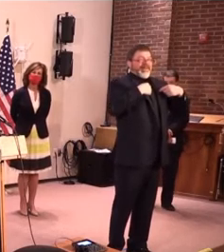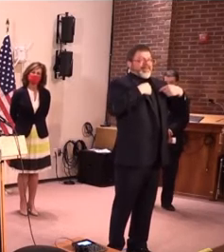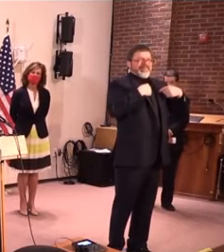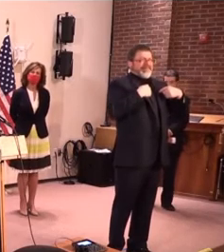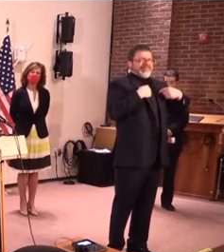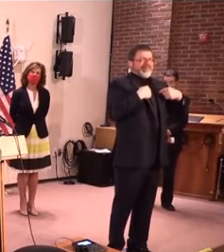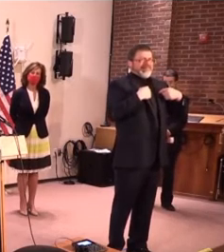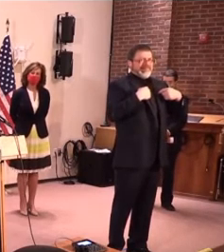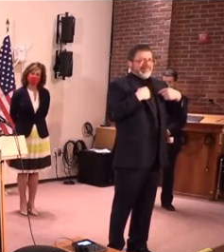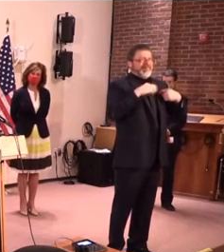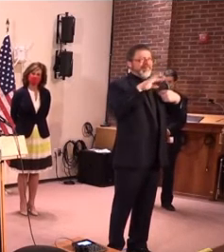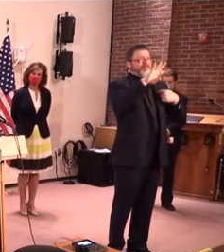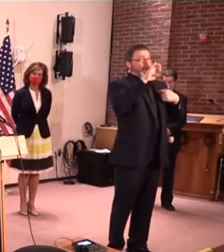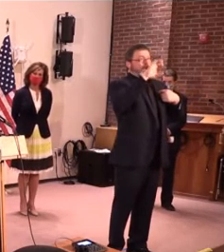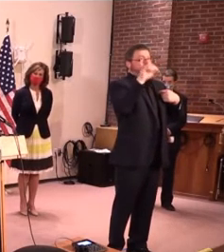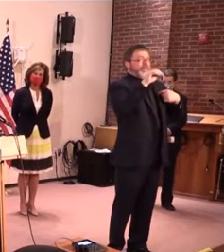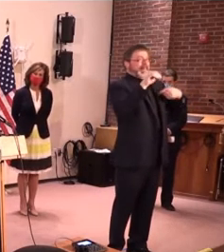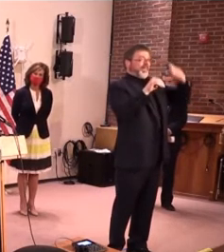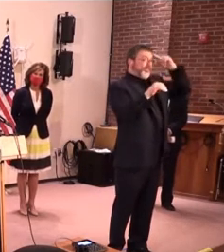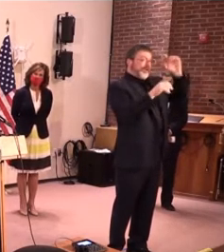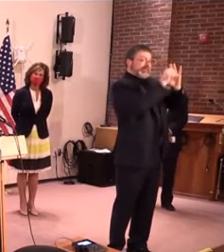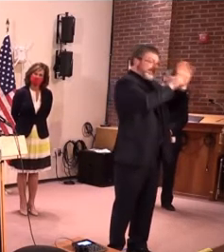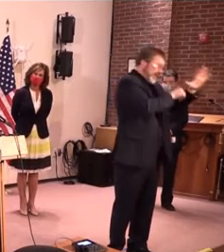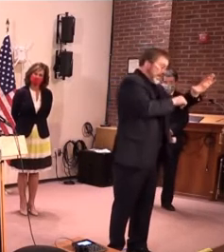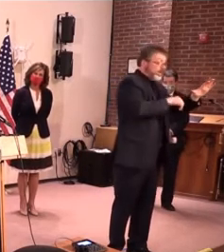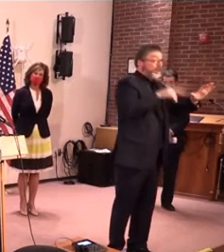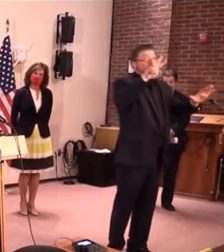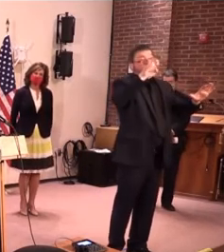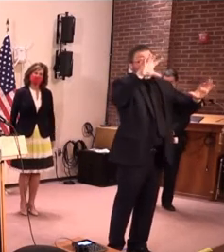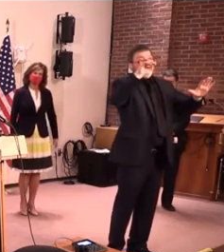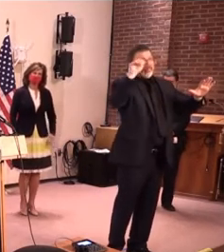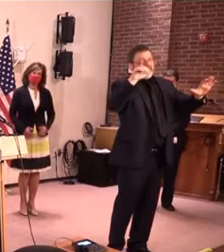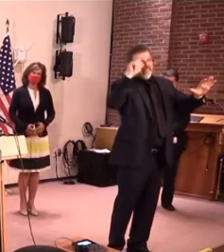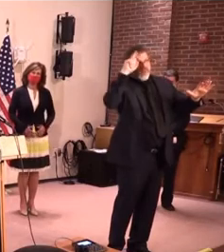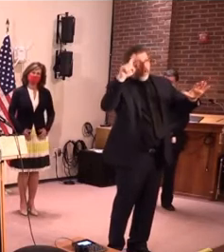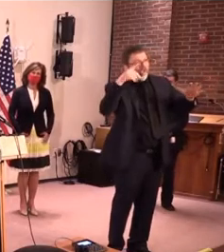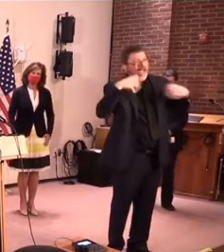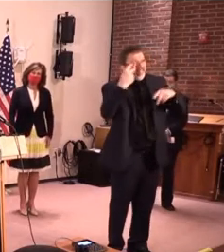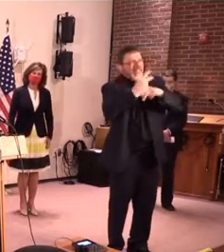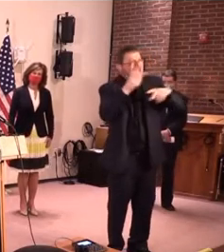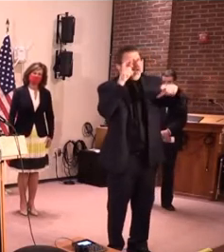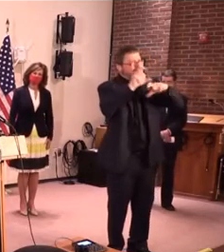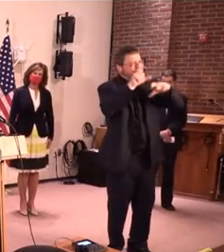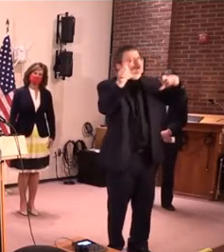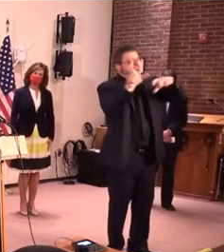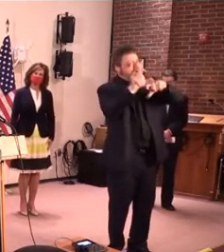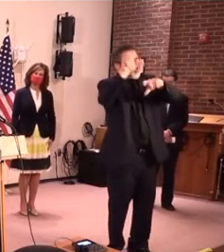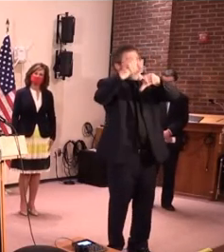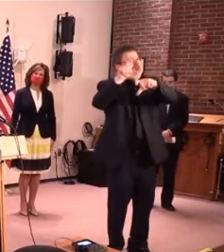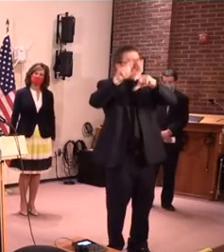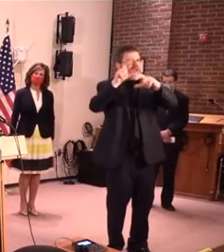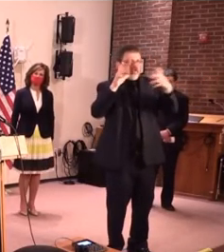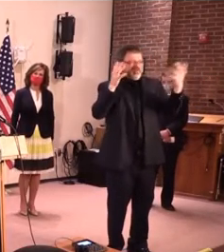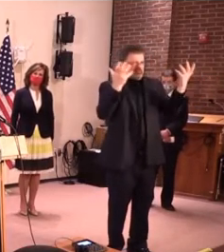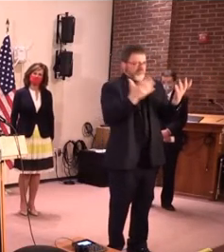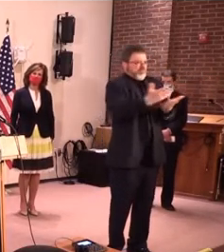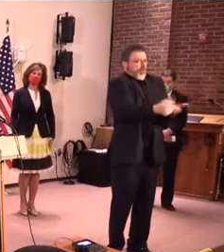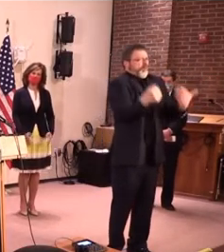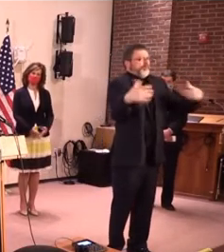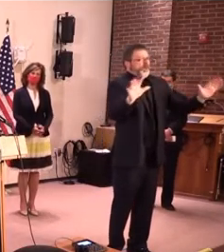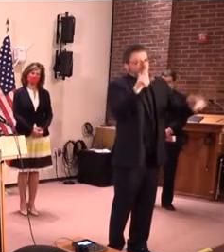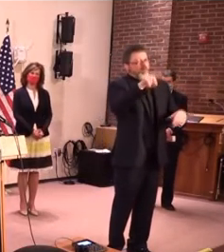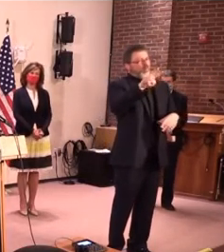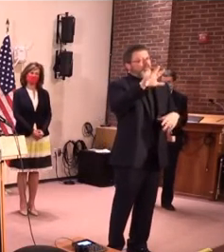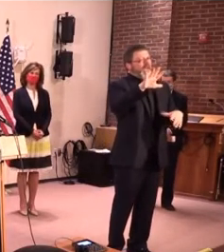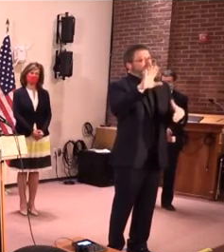the $400 million for the economic package we laid out today, the relief there and relief for businesses and